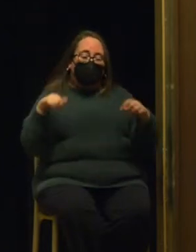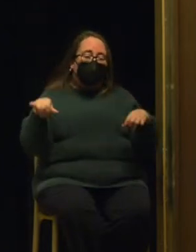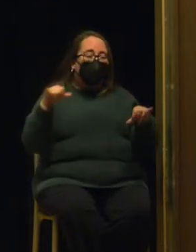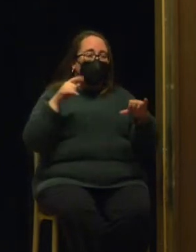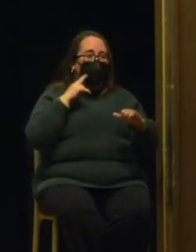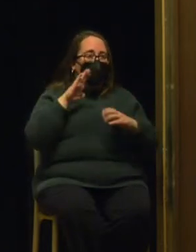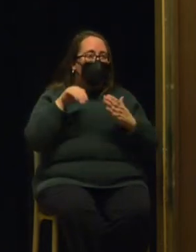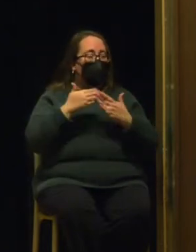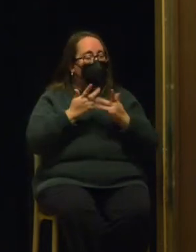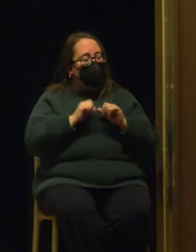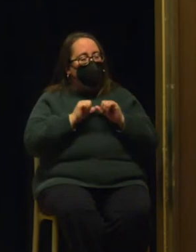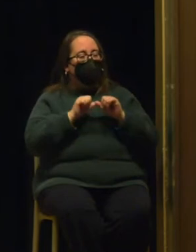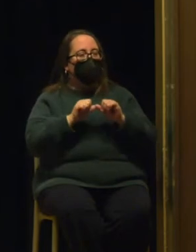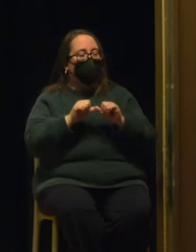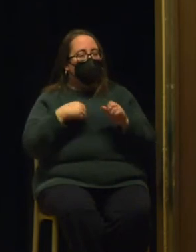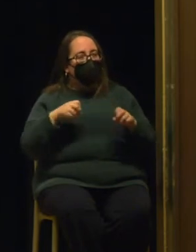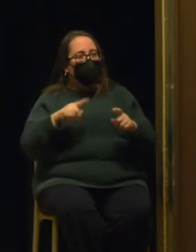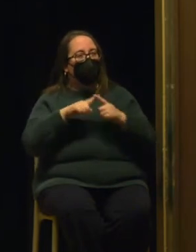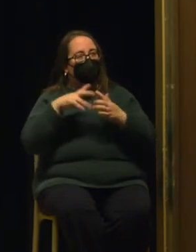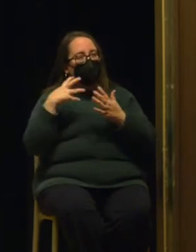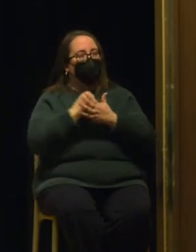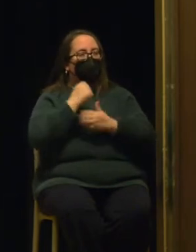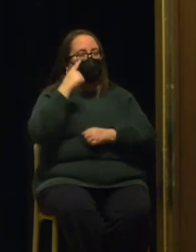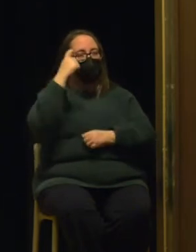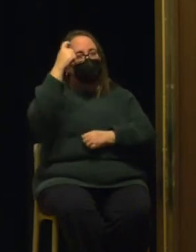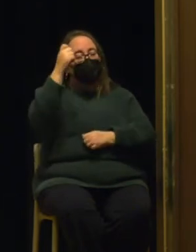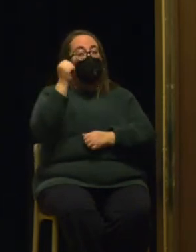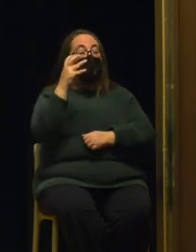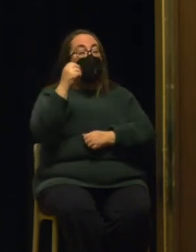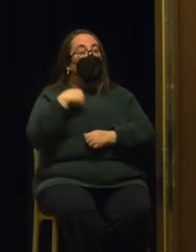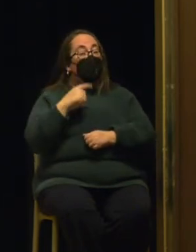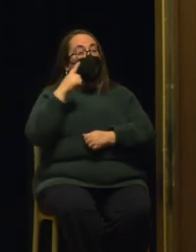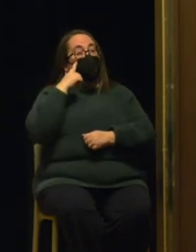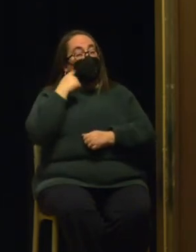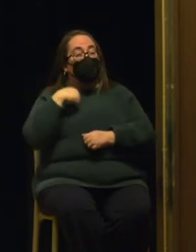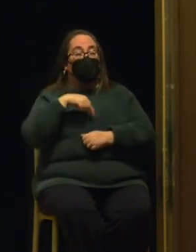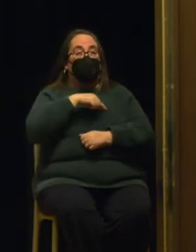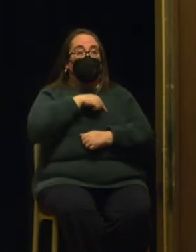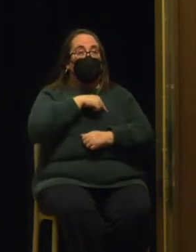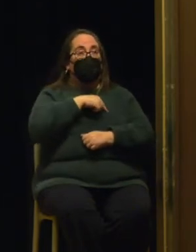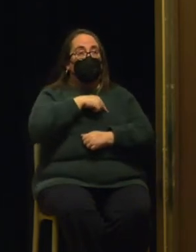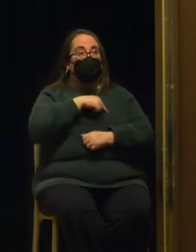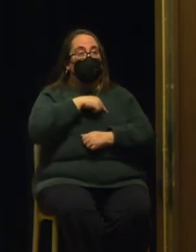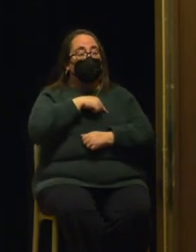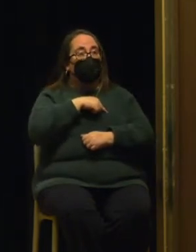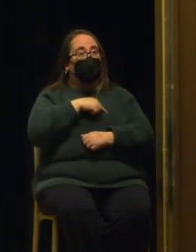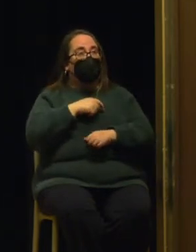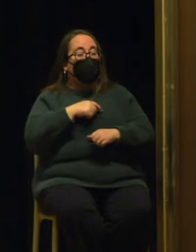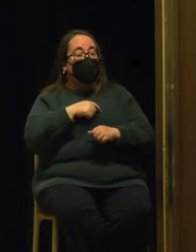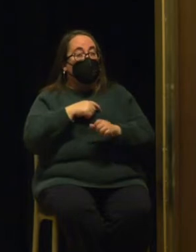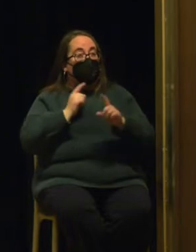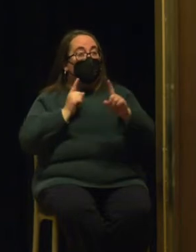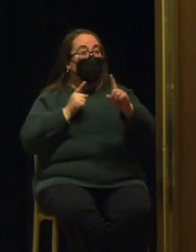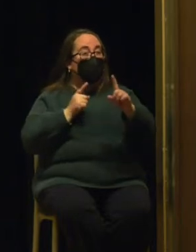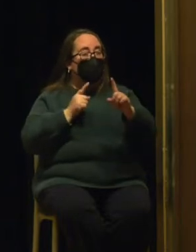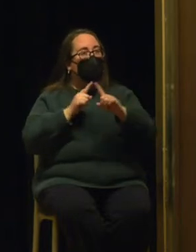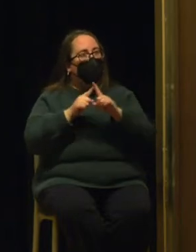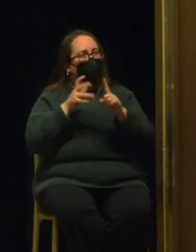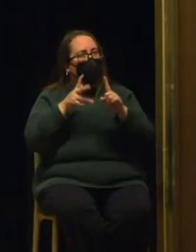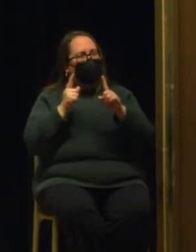continue, that we have opportunity. So I think we've come a good distance, but not far